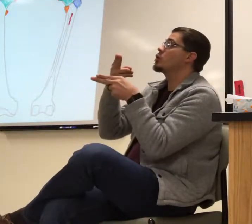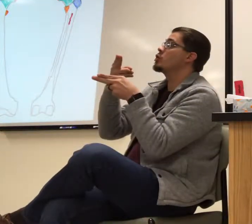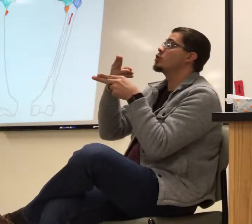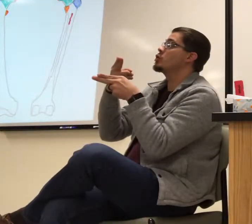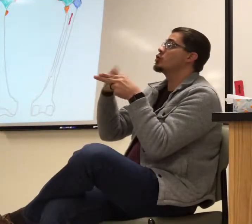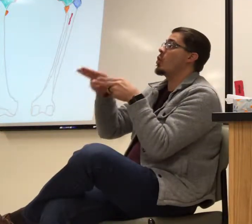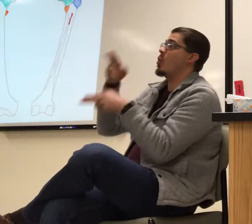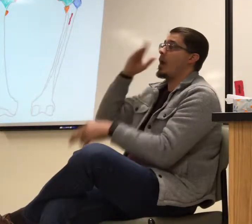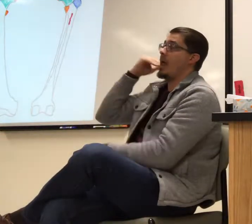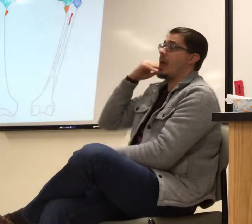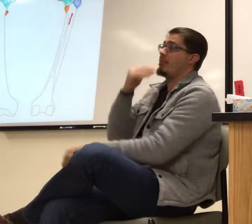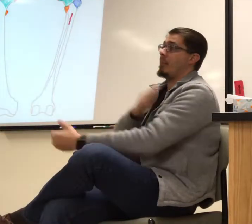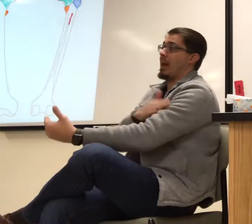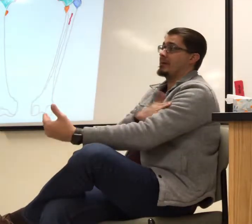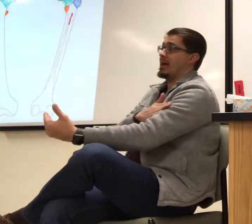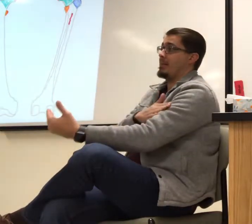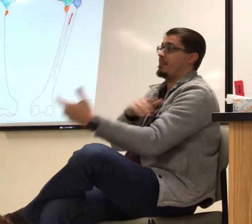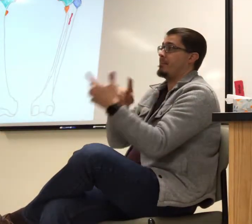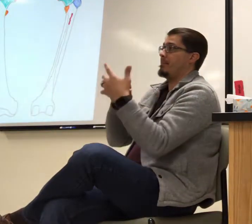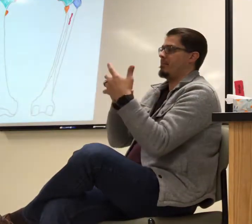biceps femoris originates there.